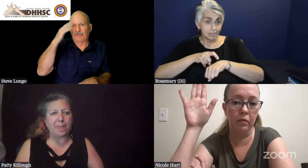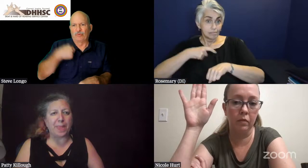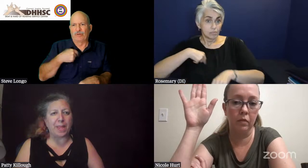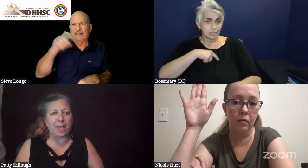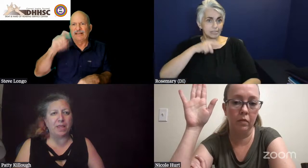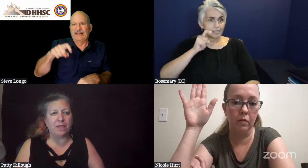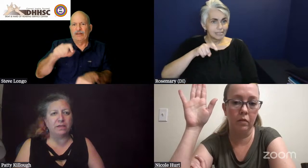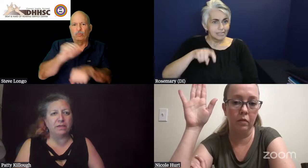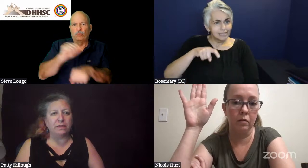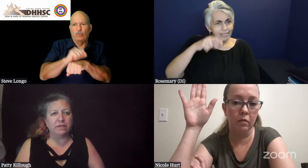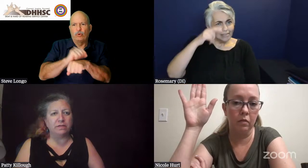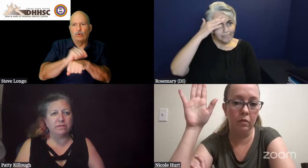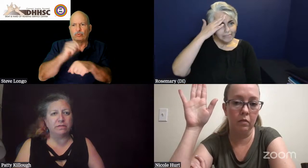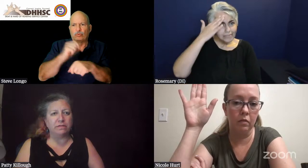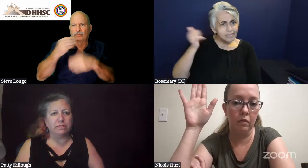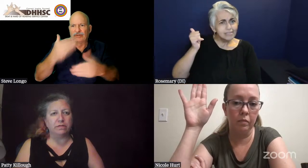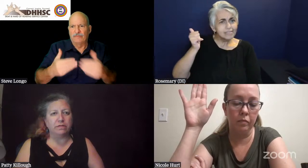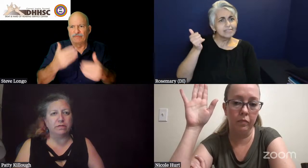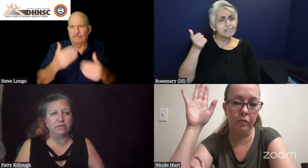considered.